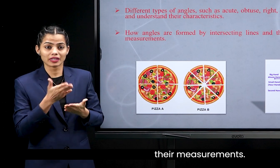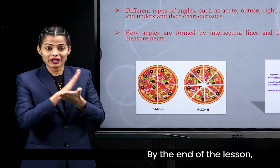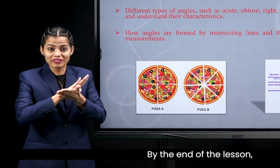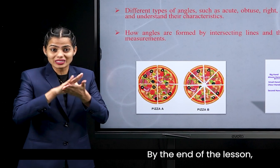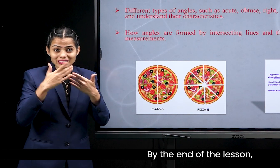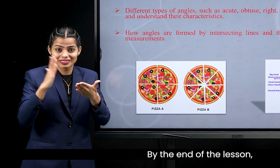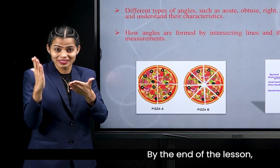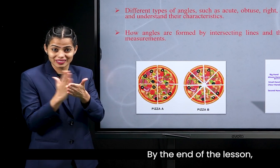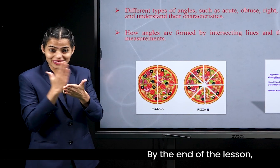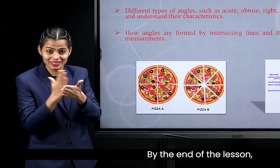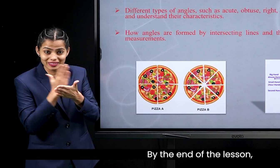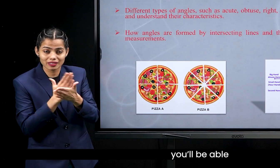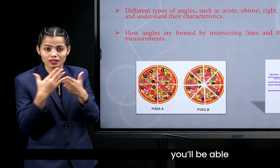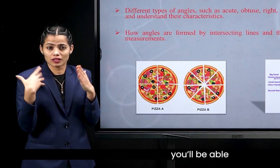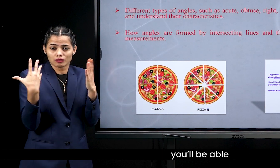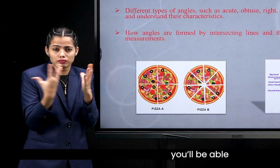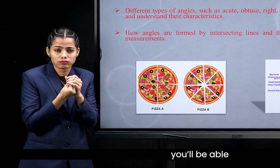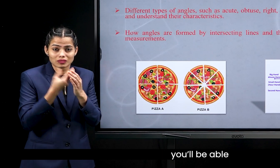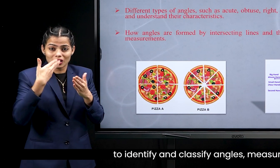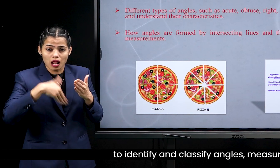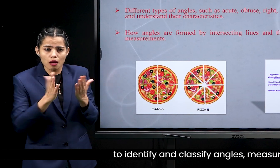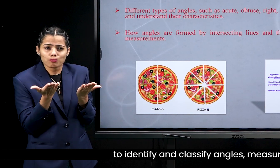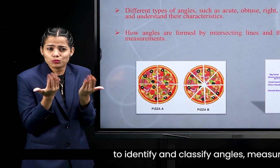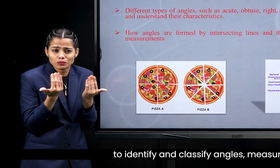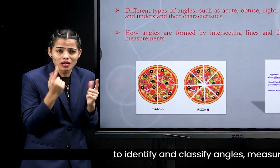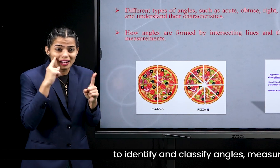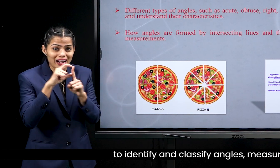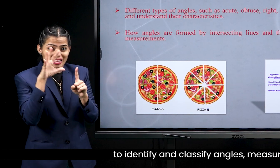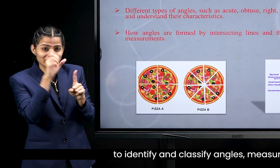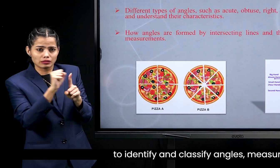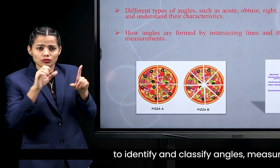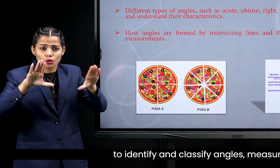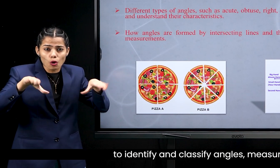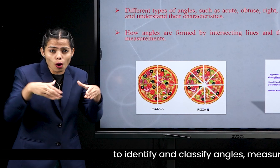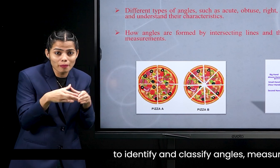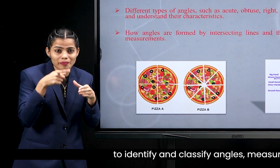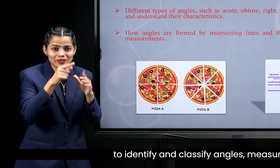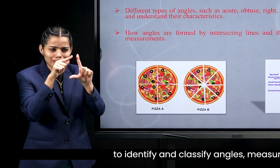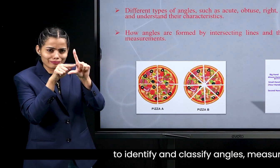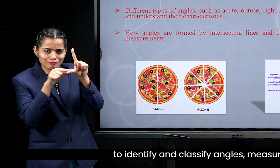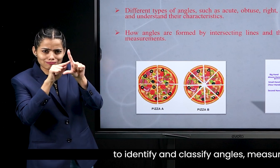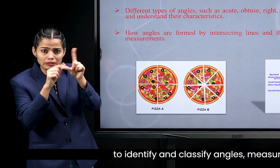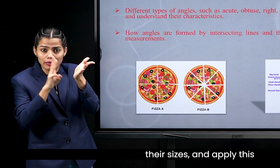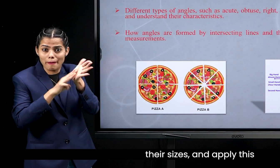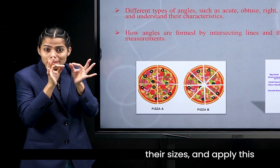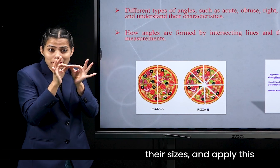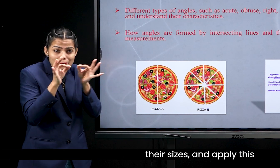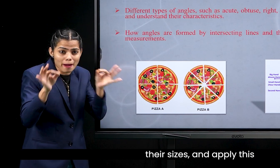By the end of the lesson, you will be able to identify and classify angles, measure their sizes,